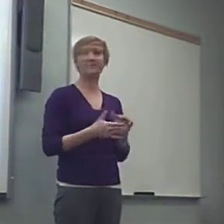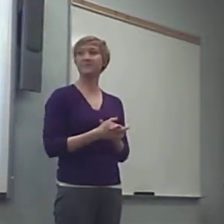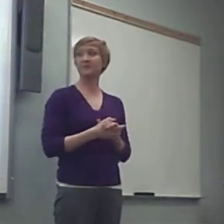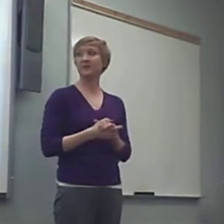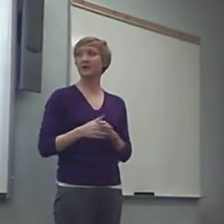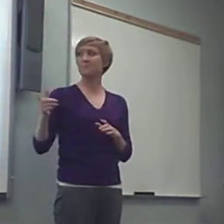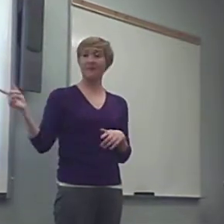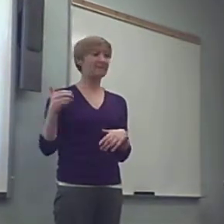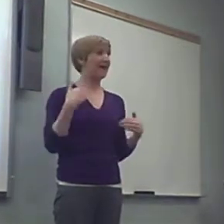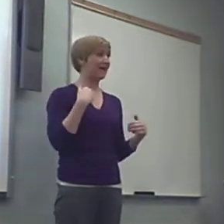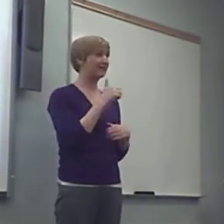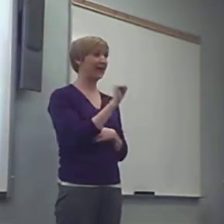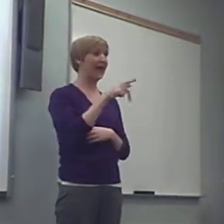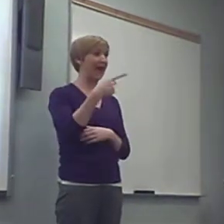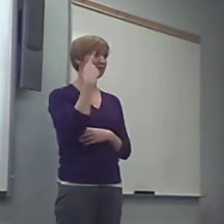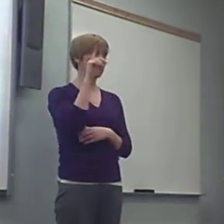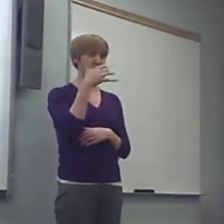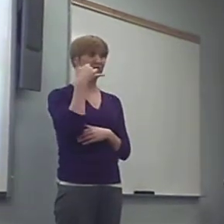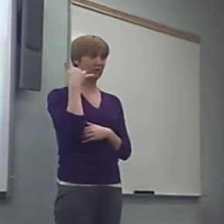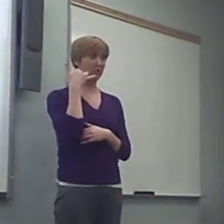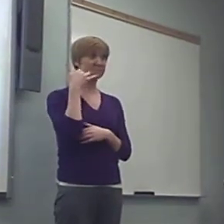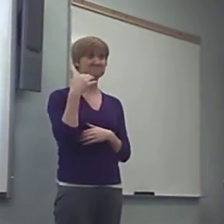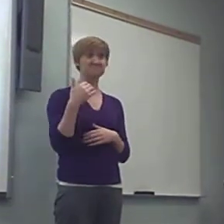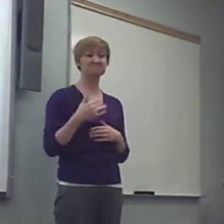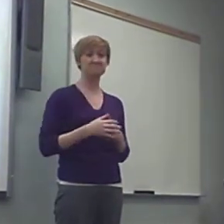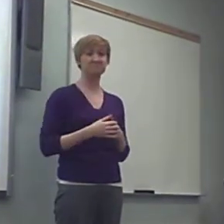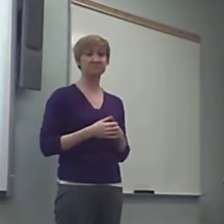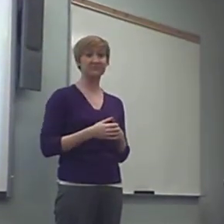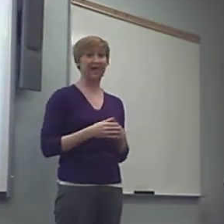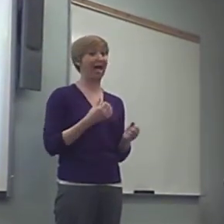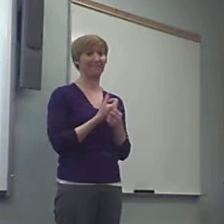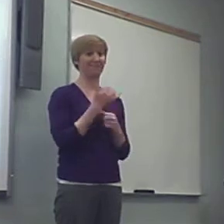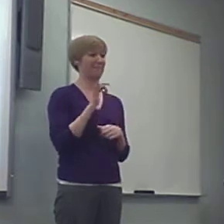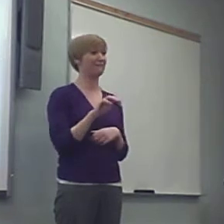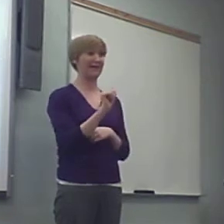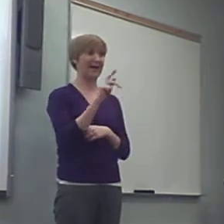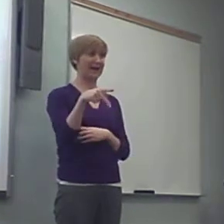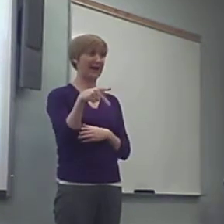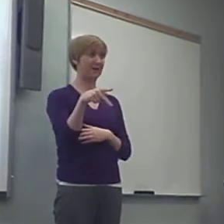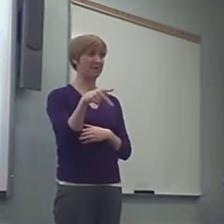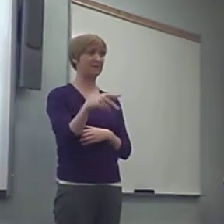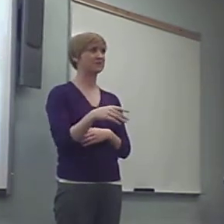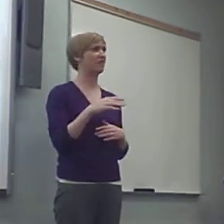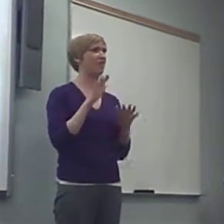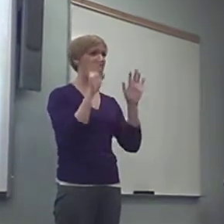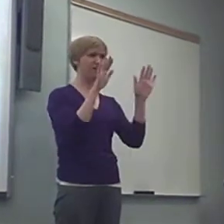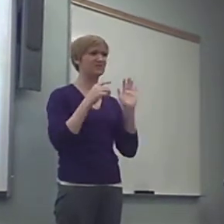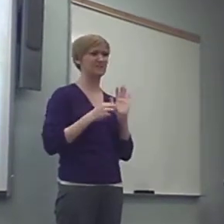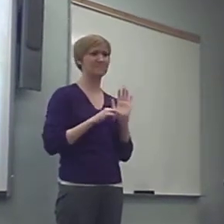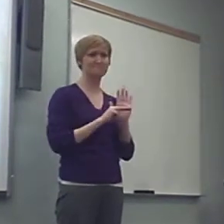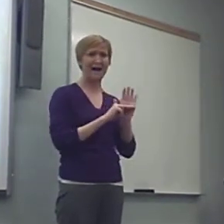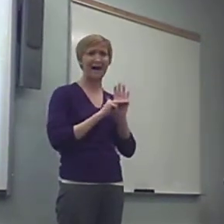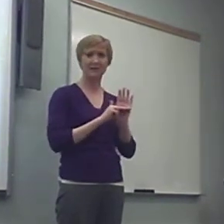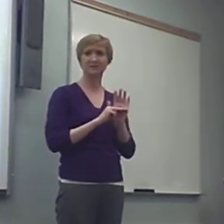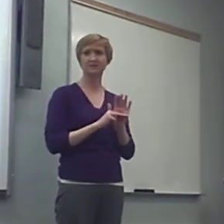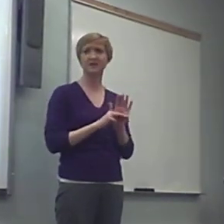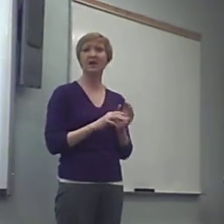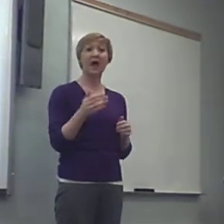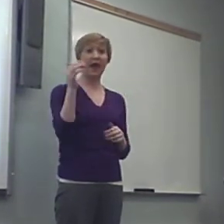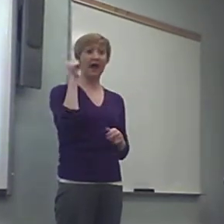your phone. I love it. It really gives just great models. And the translation, remember, whenever you're doing a translation, you're going